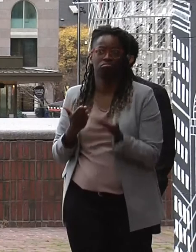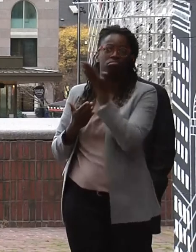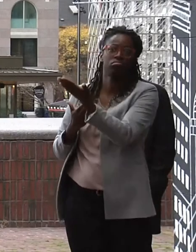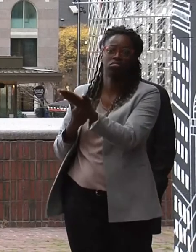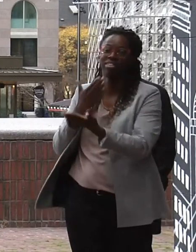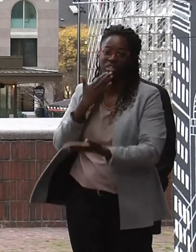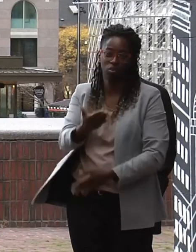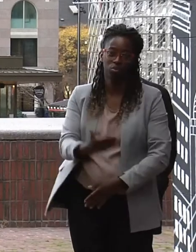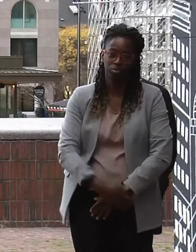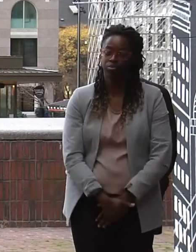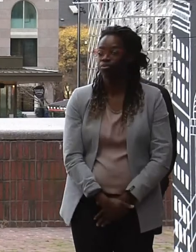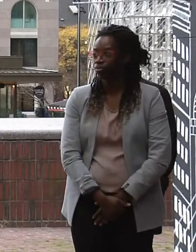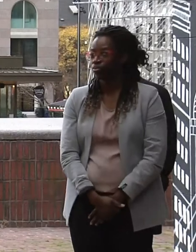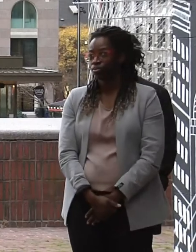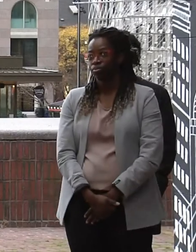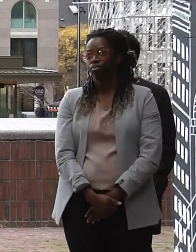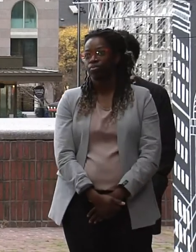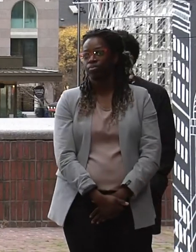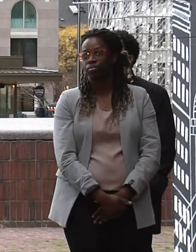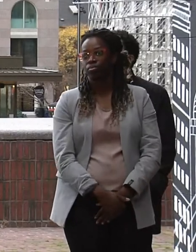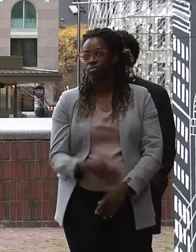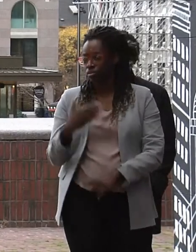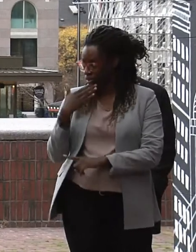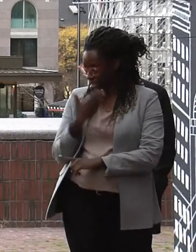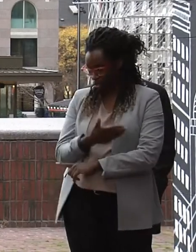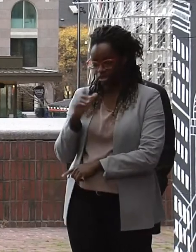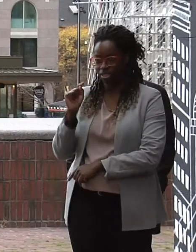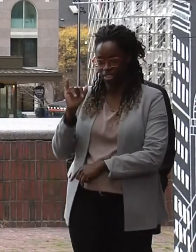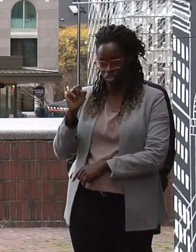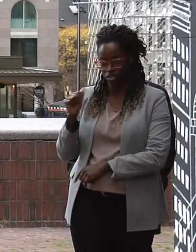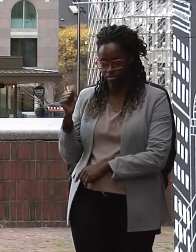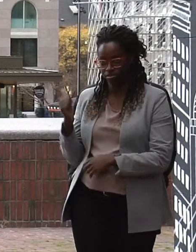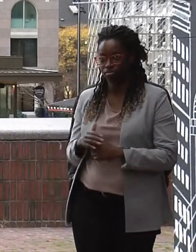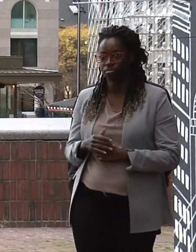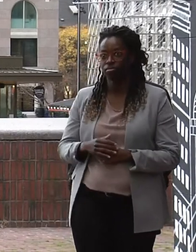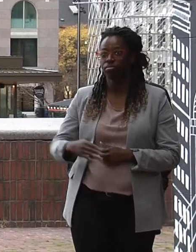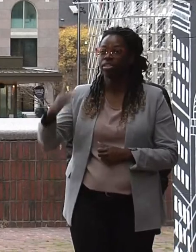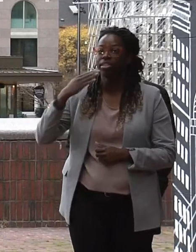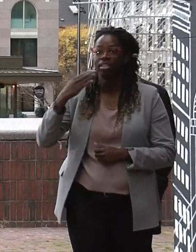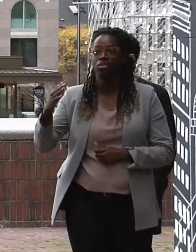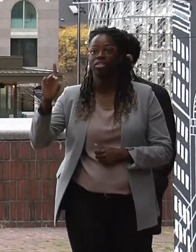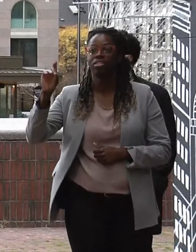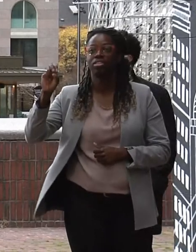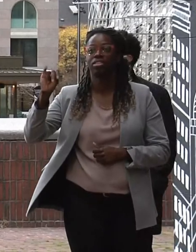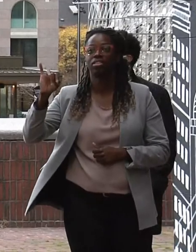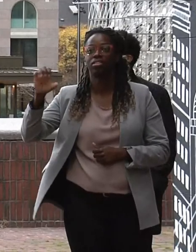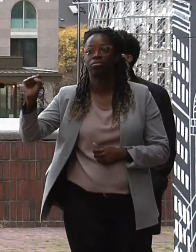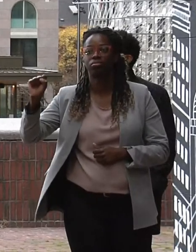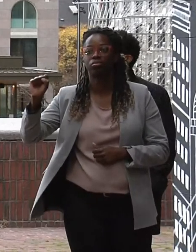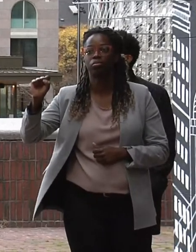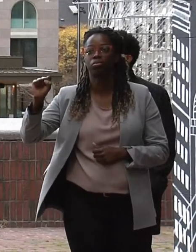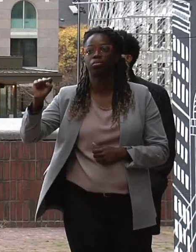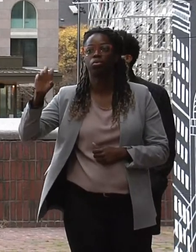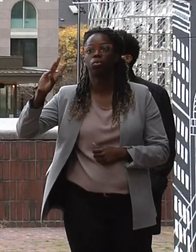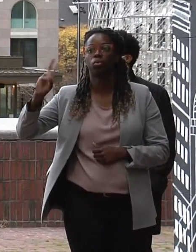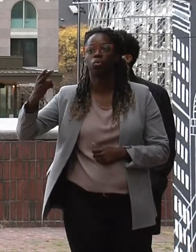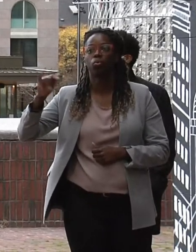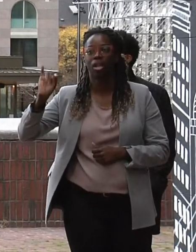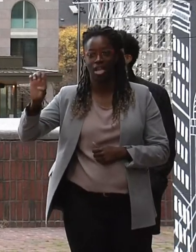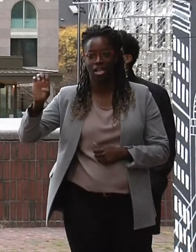Thank you very much, Nisha. And I also want to mention Dennis White from Chief of Staff of the Boston Police Department that also served on the task